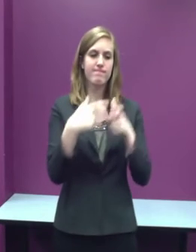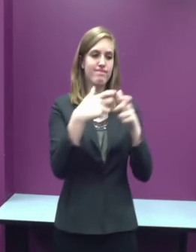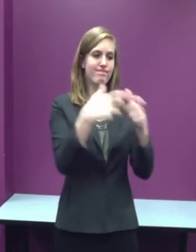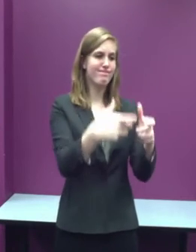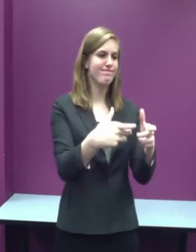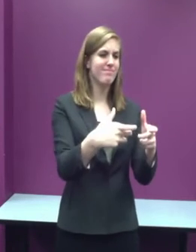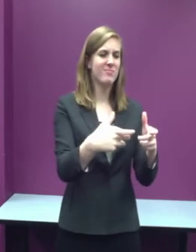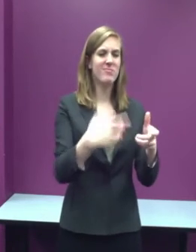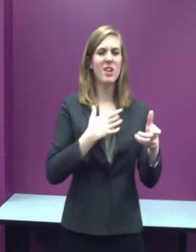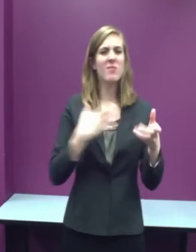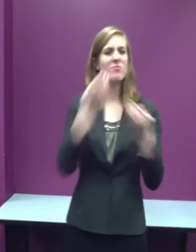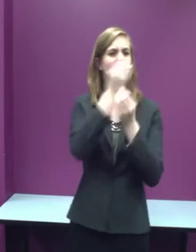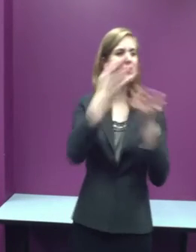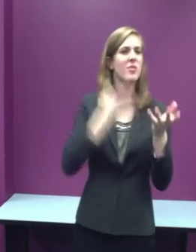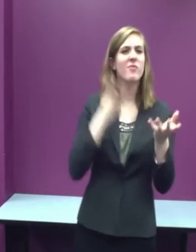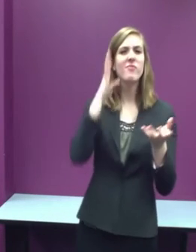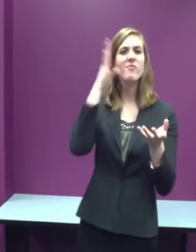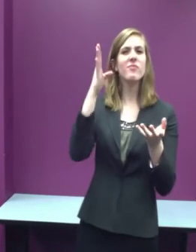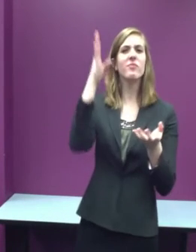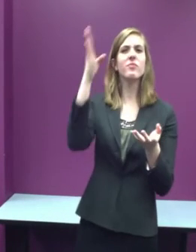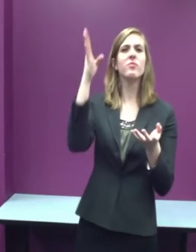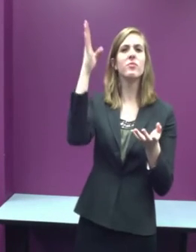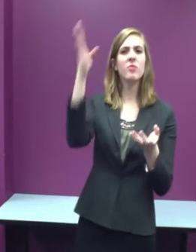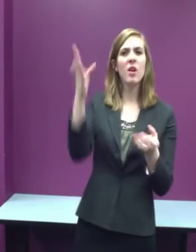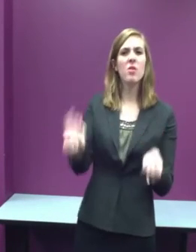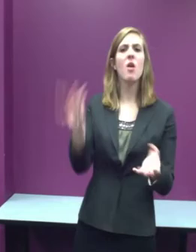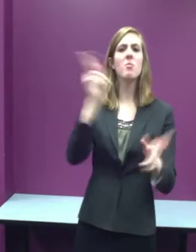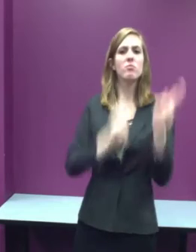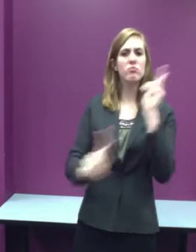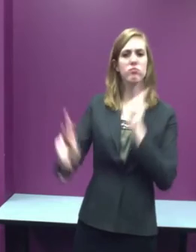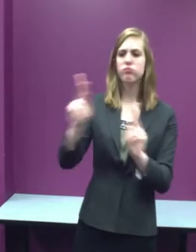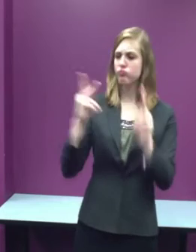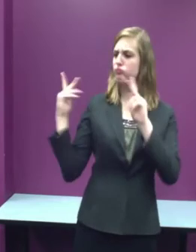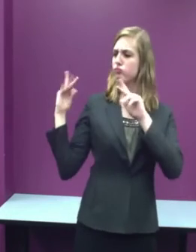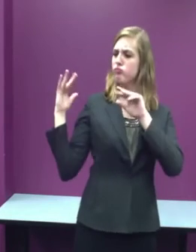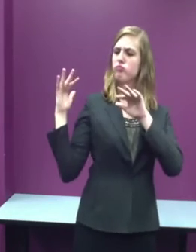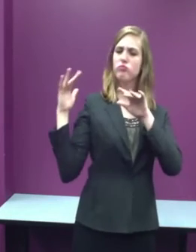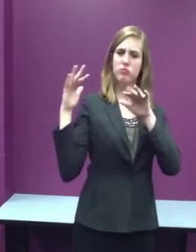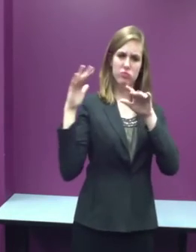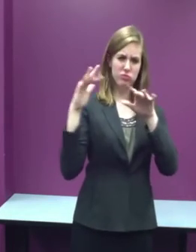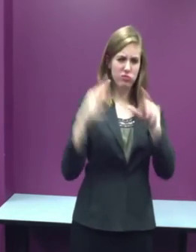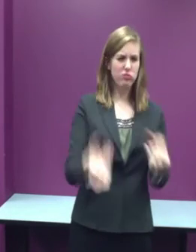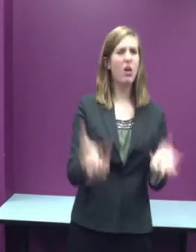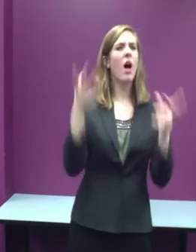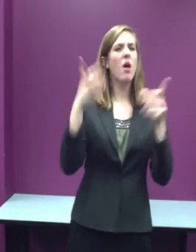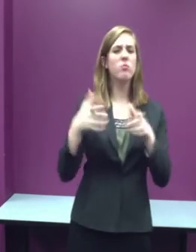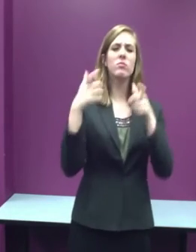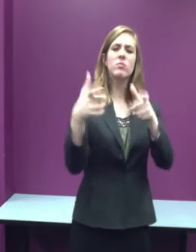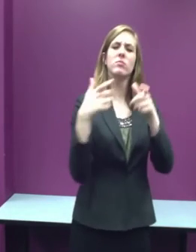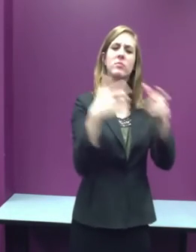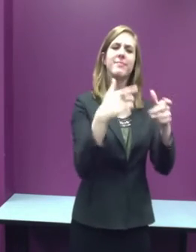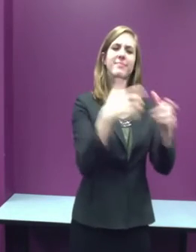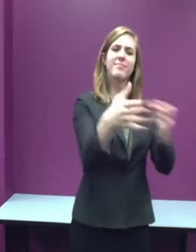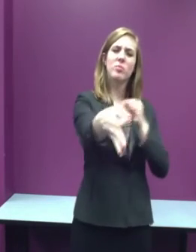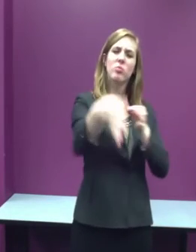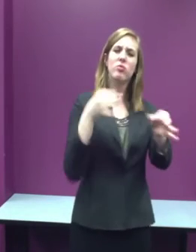goods. And to inform you that a great council was lately held between this great chief and your old father. Lewis